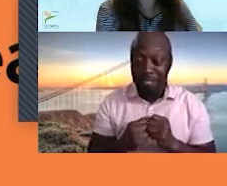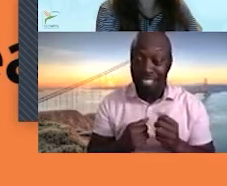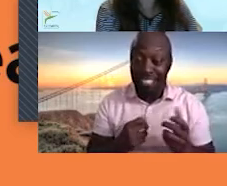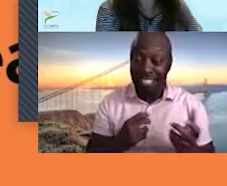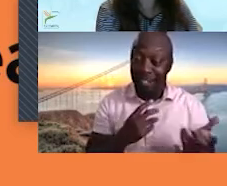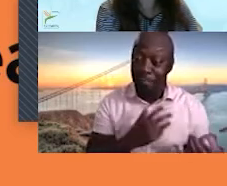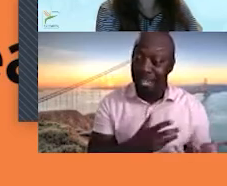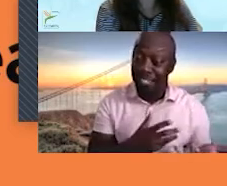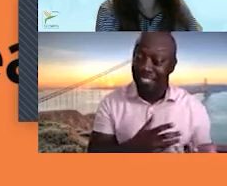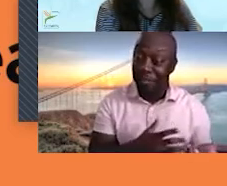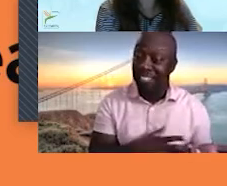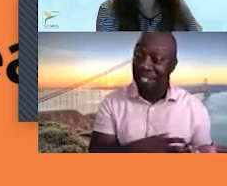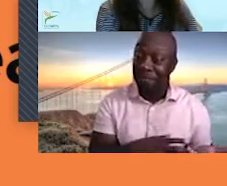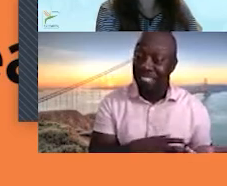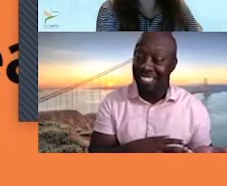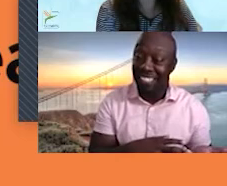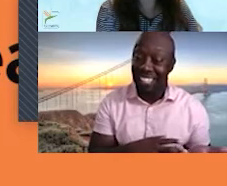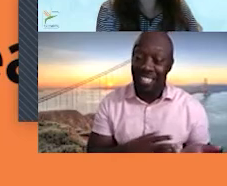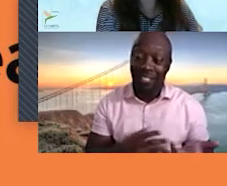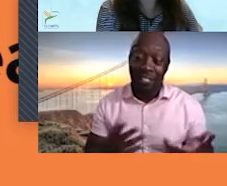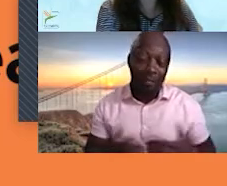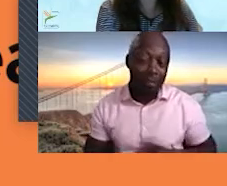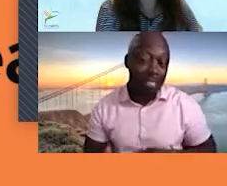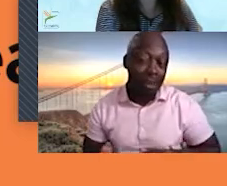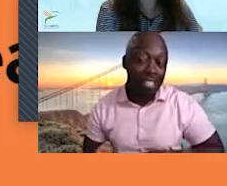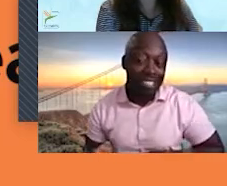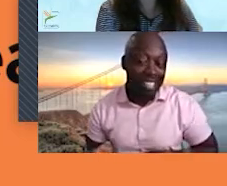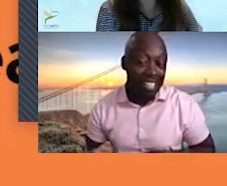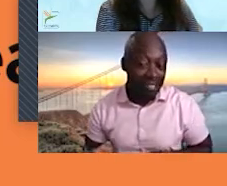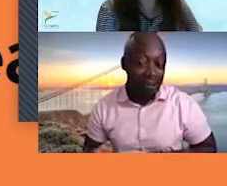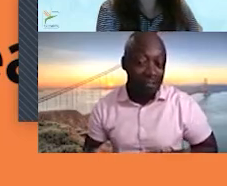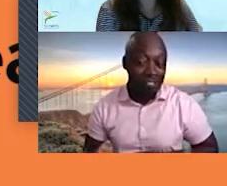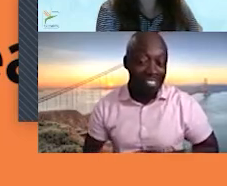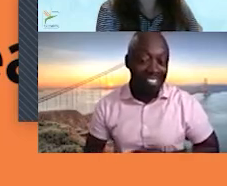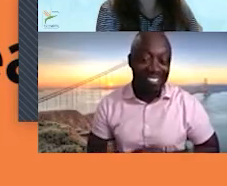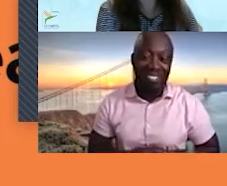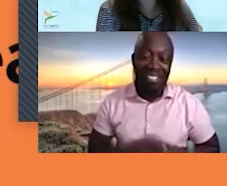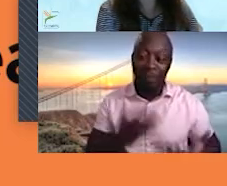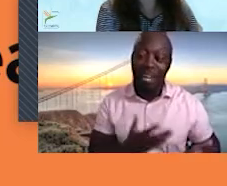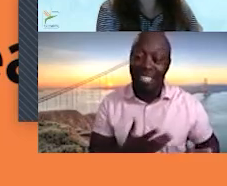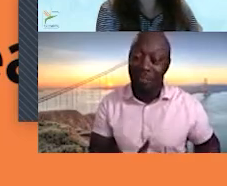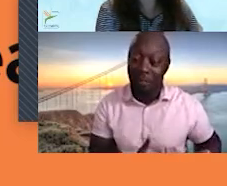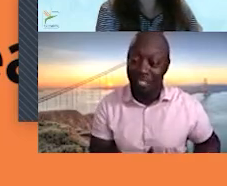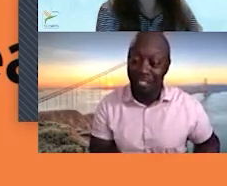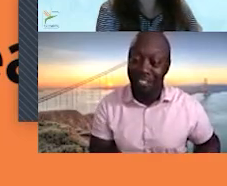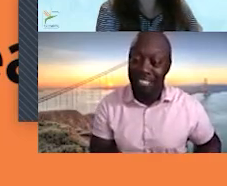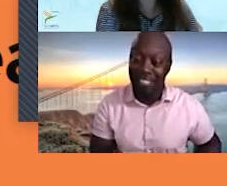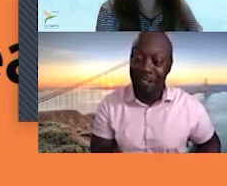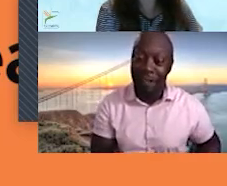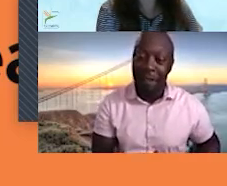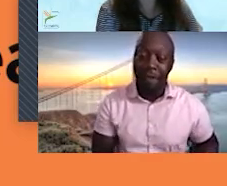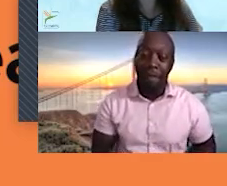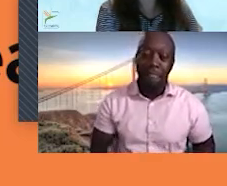this because they're biters sometimes. So you don't want to be smiling saying no when they're biting you when they're